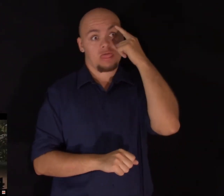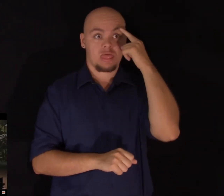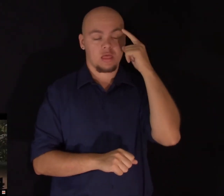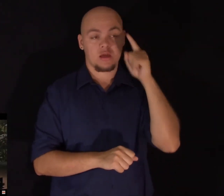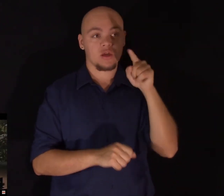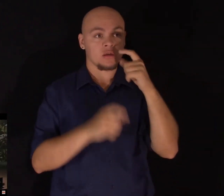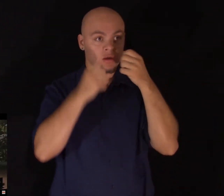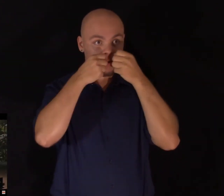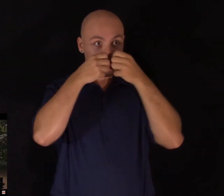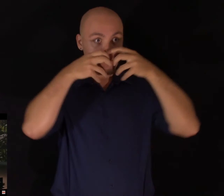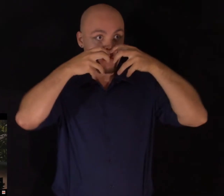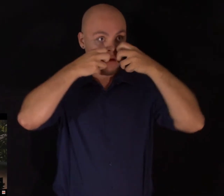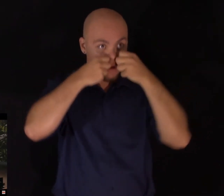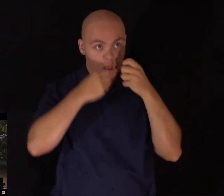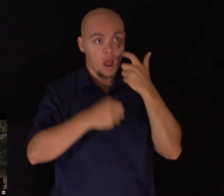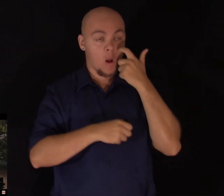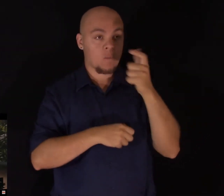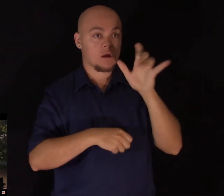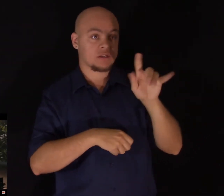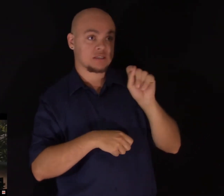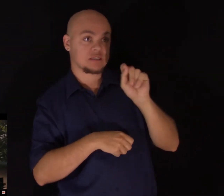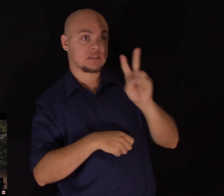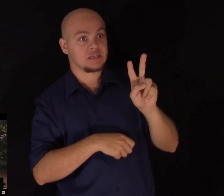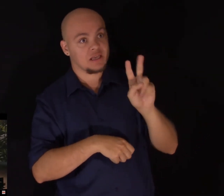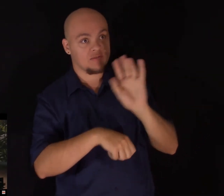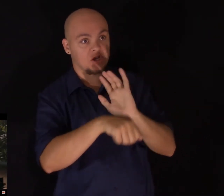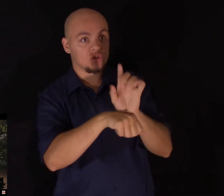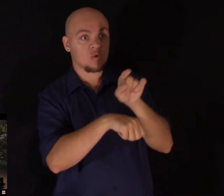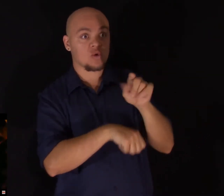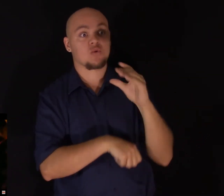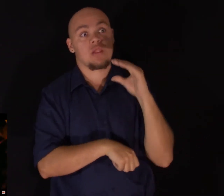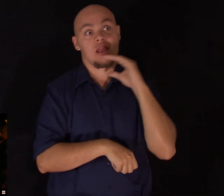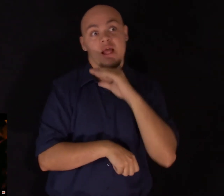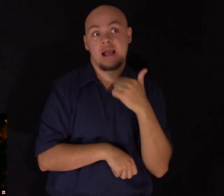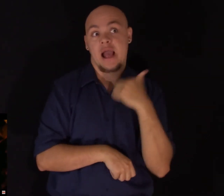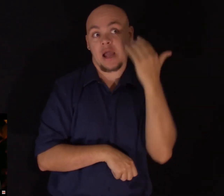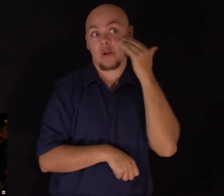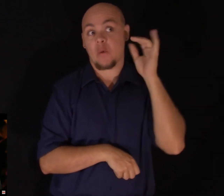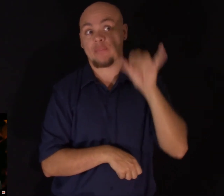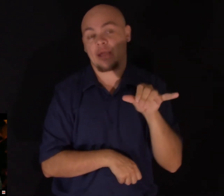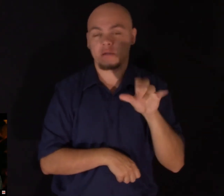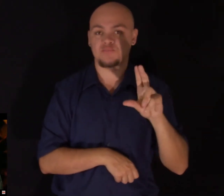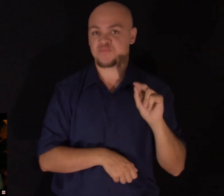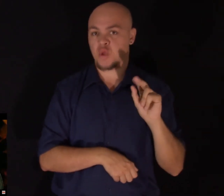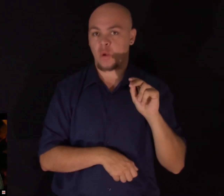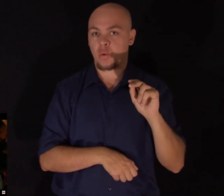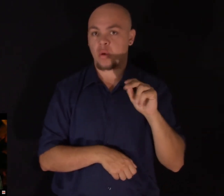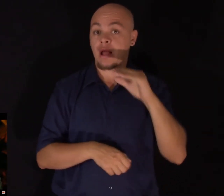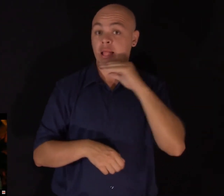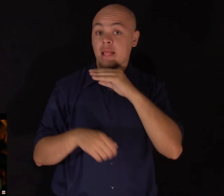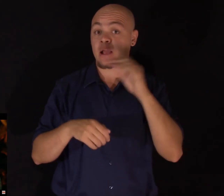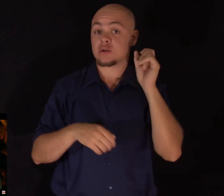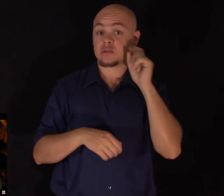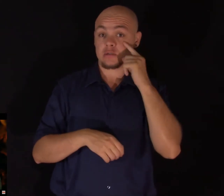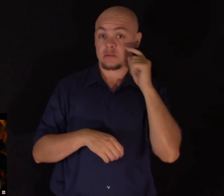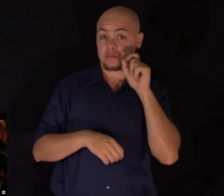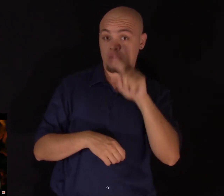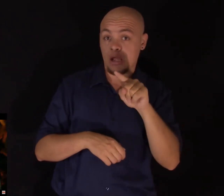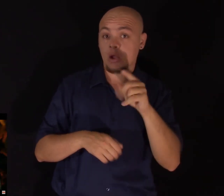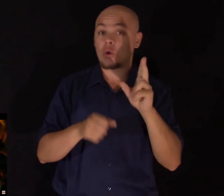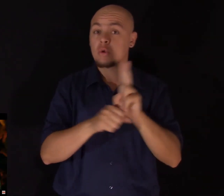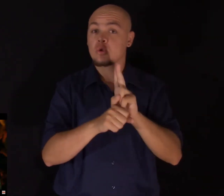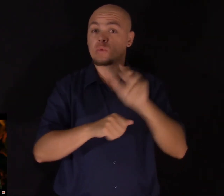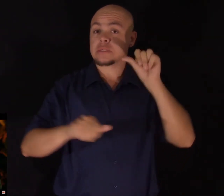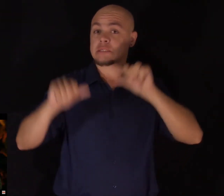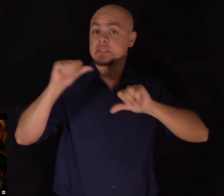flared your nostril. I watched that TV show, Lie to Me. I know you're lying. No. Lie spotters are armed with scientific knowledge of how to